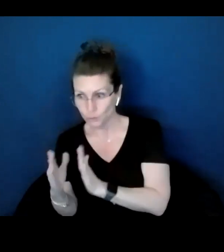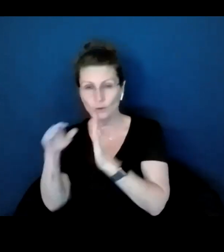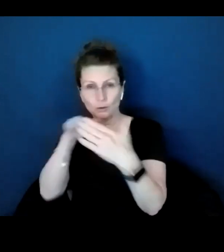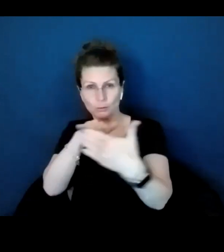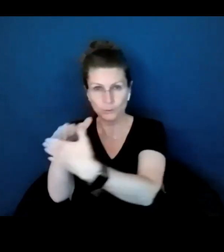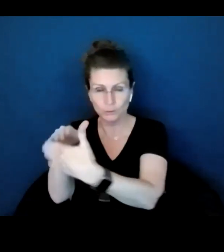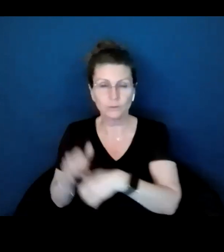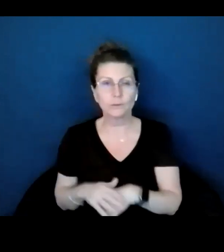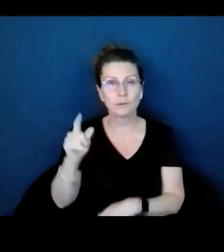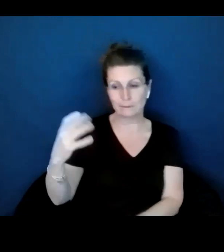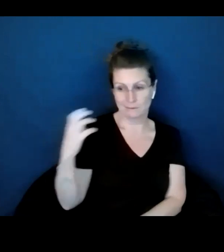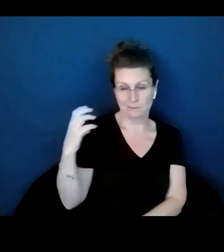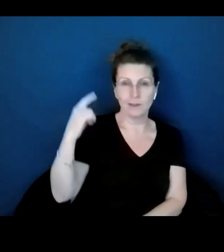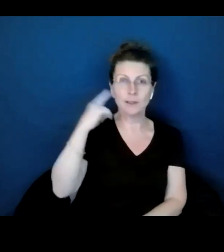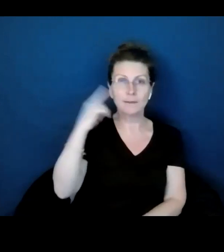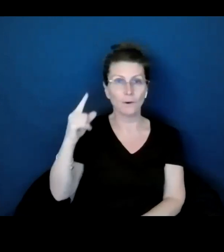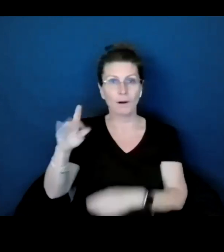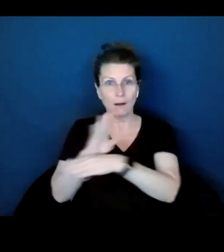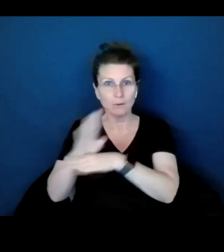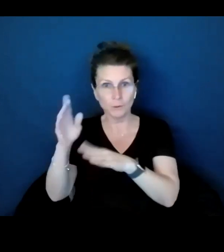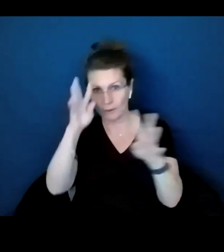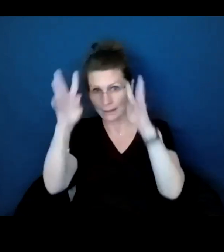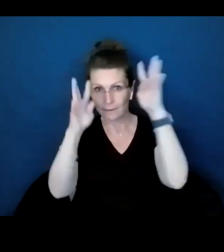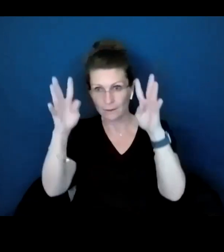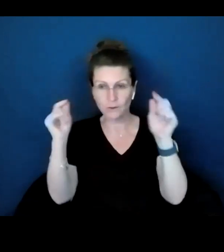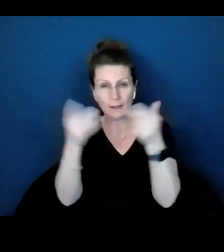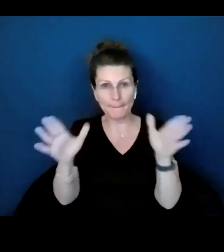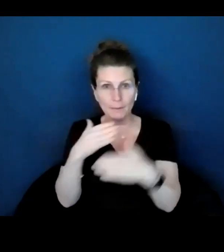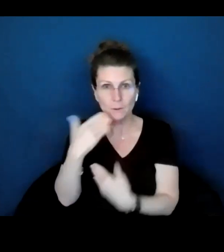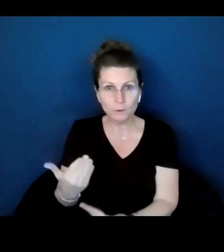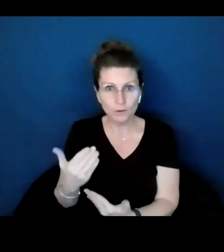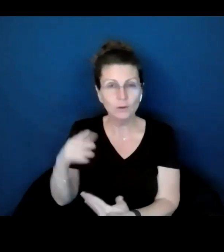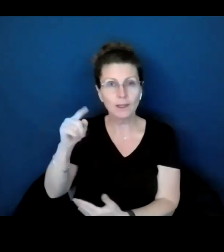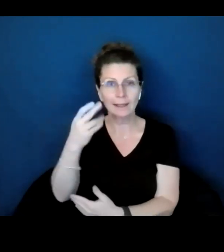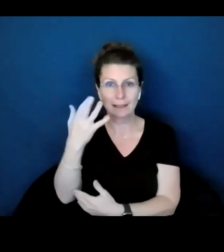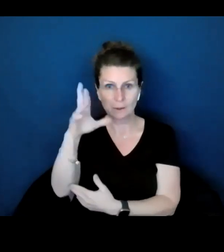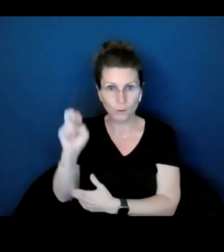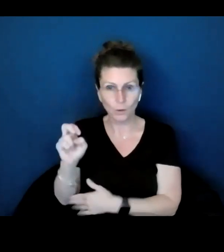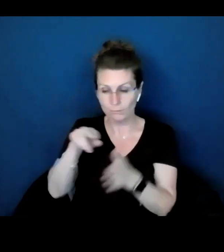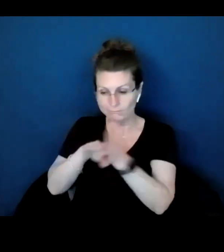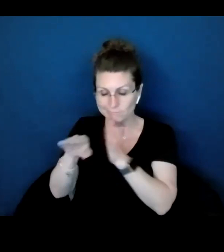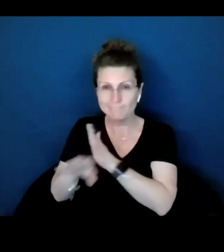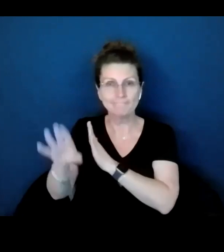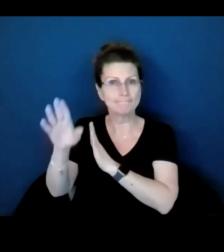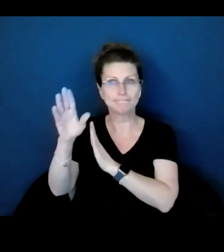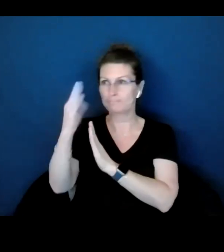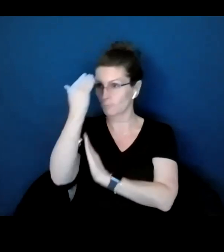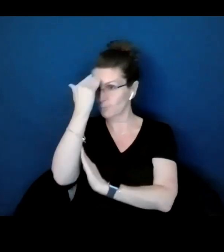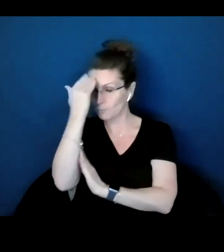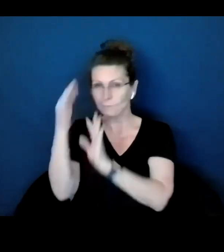in Entrepreneurial Innovation and the Public Good. Theodore developed insights that inform business